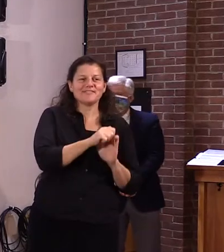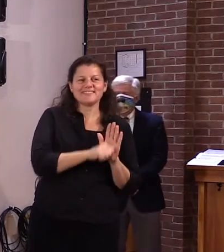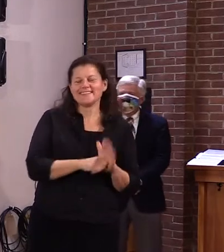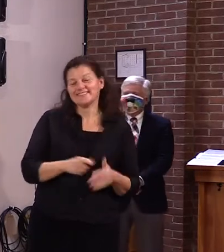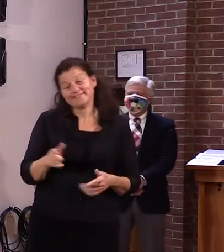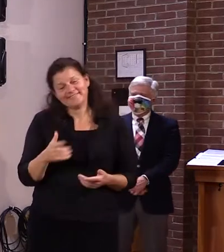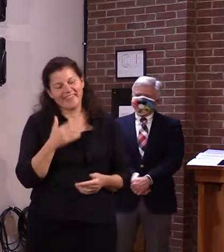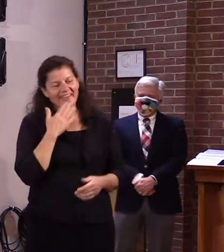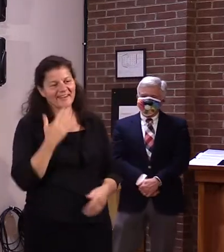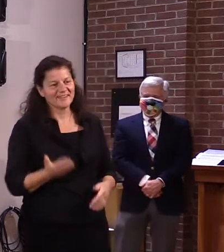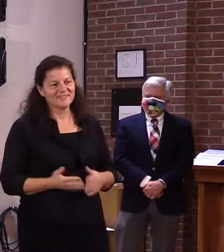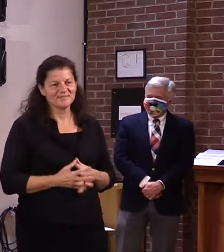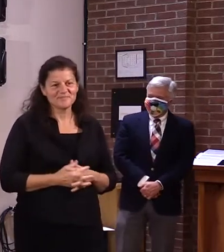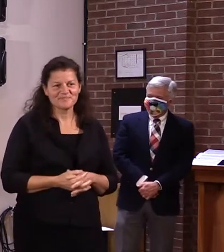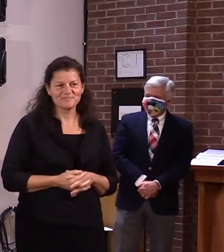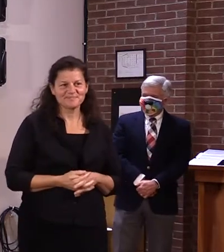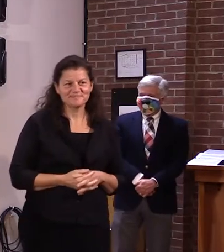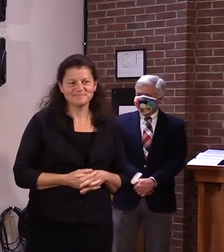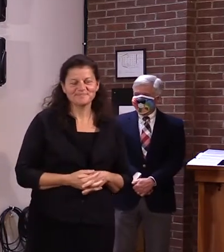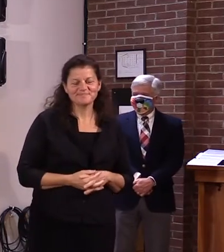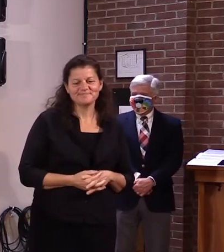Thank you.